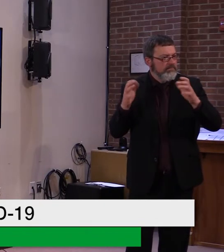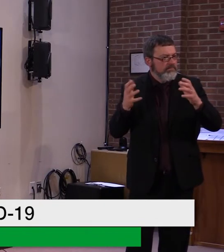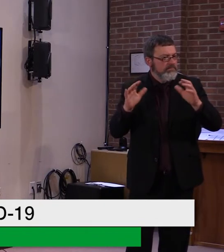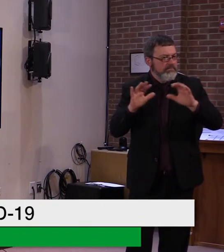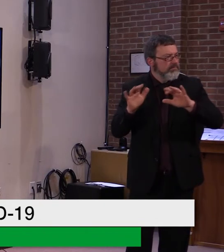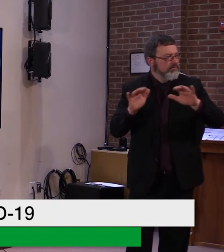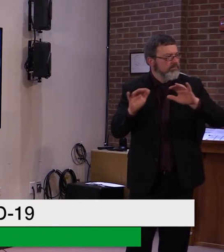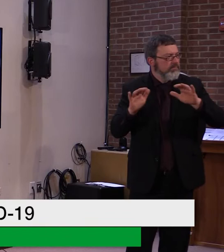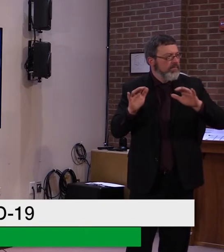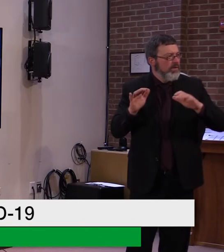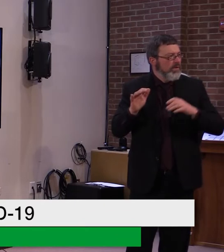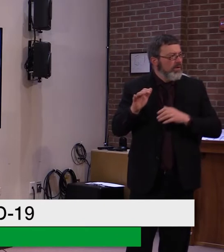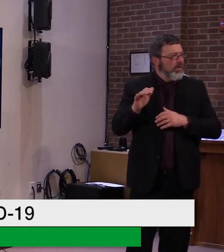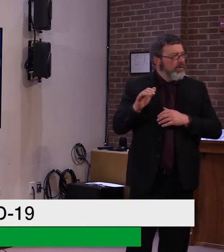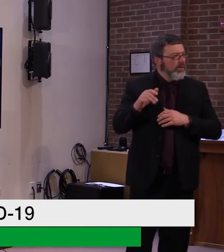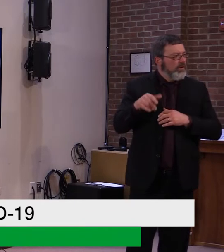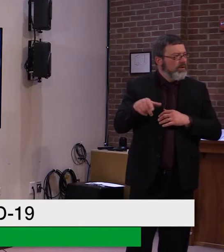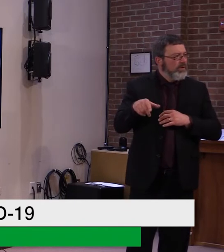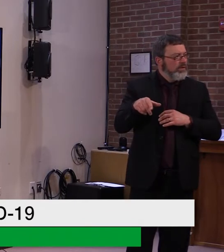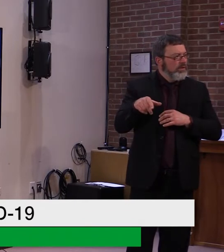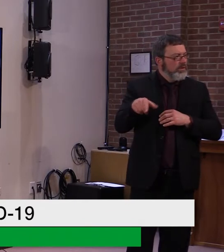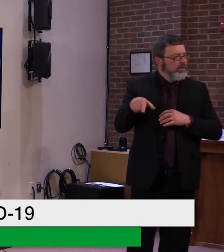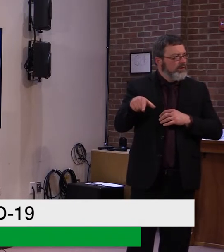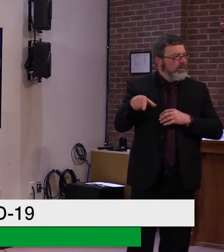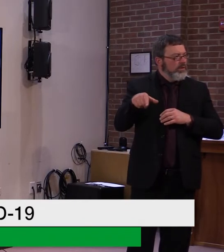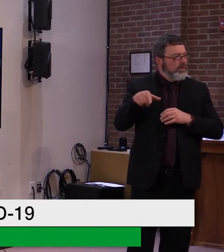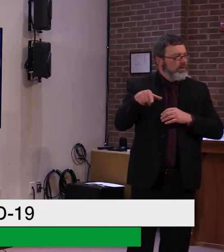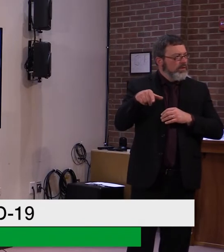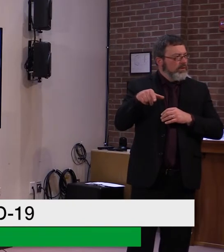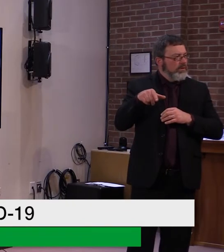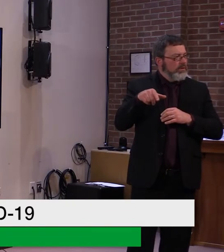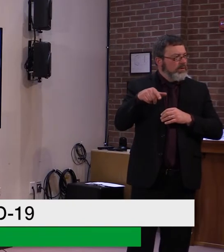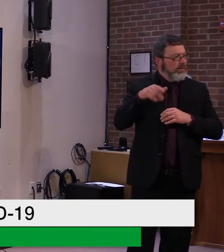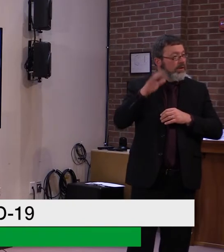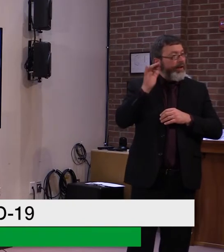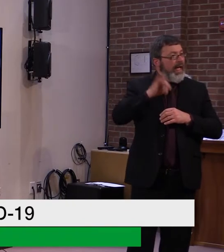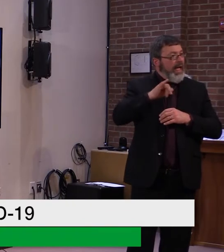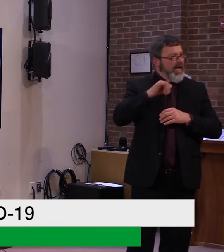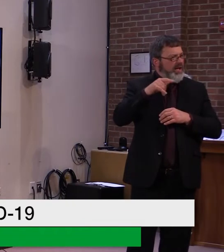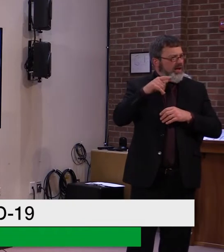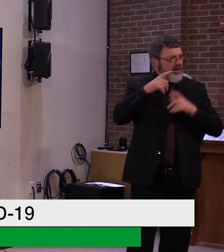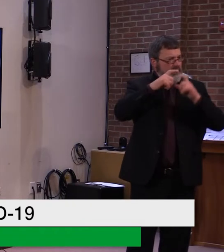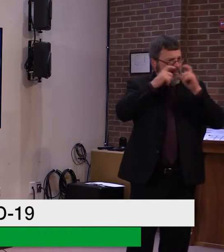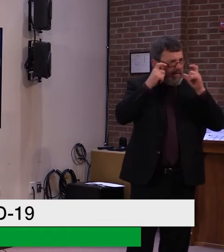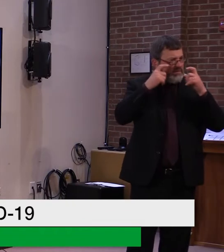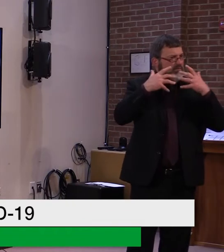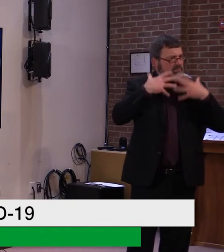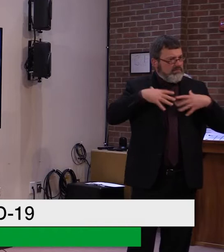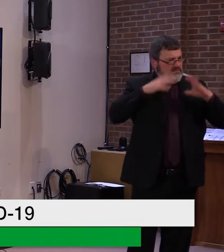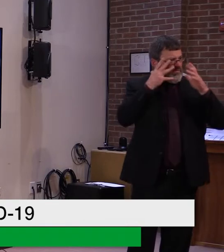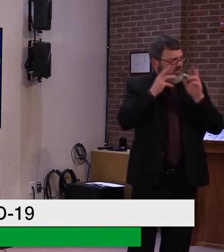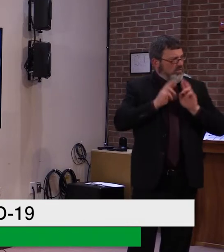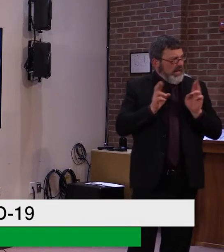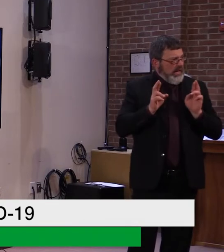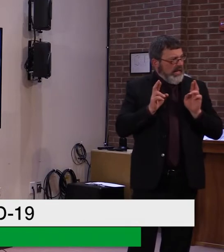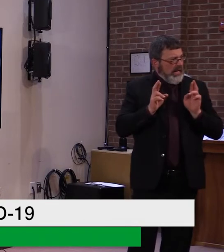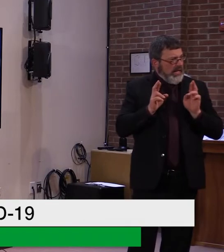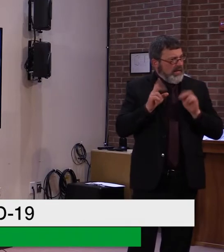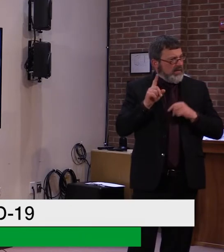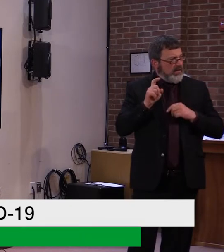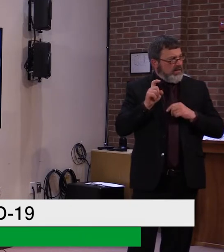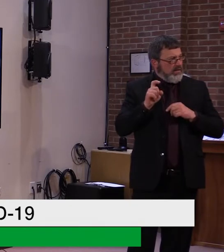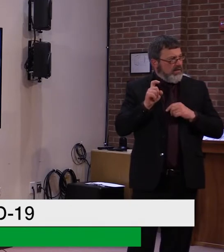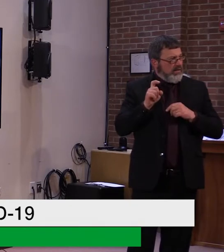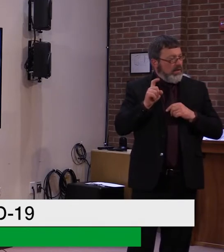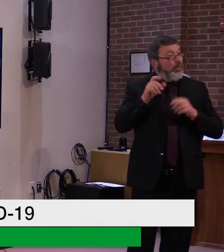also hearing from people who can get do-it-yourself kids online and why are those results coming back within 24 hours and someone